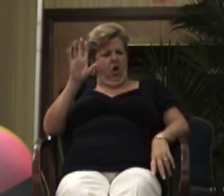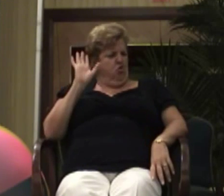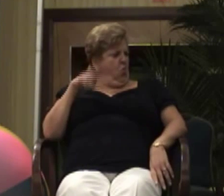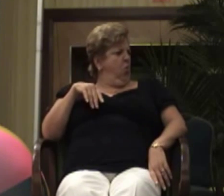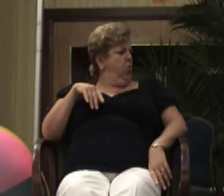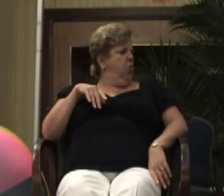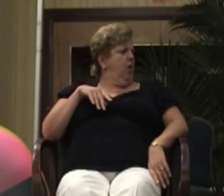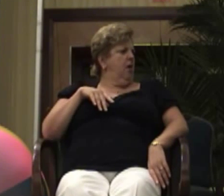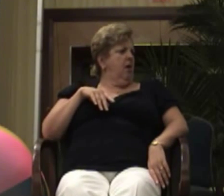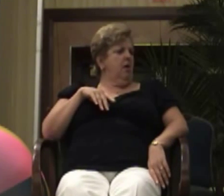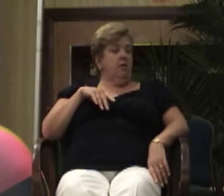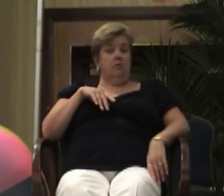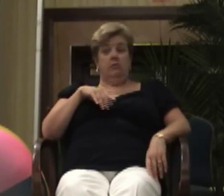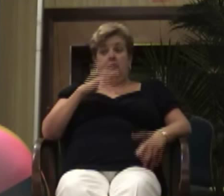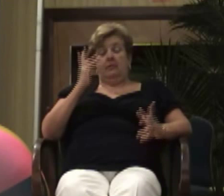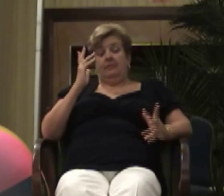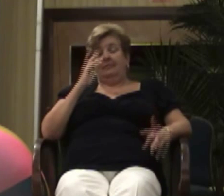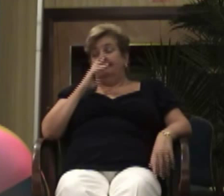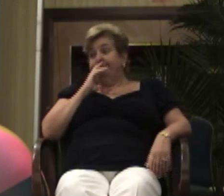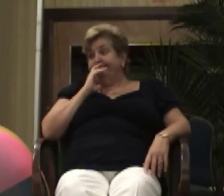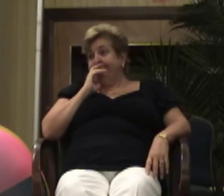More power to you, friend.